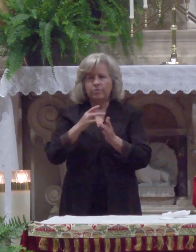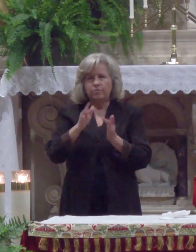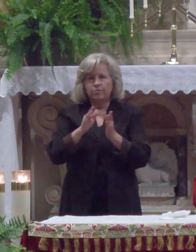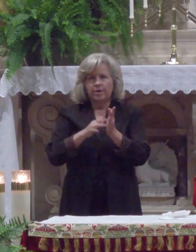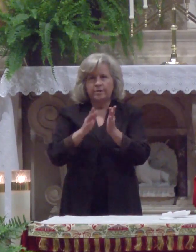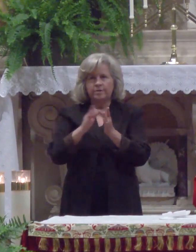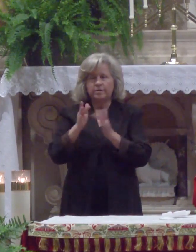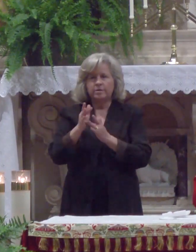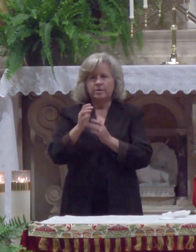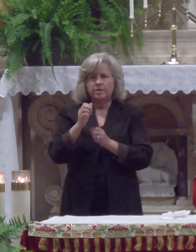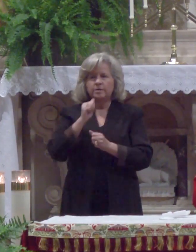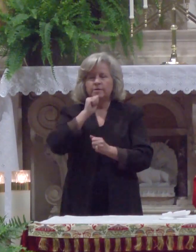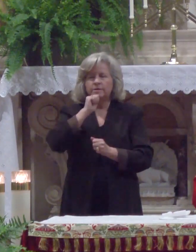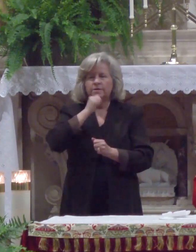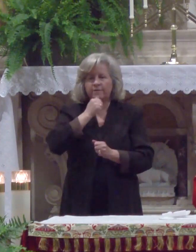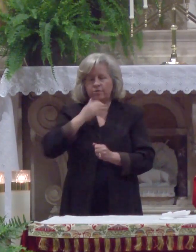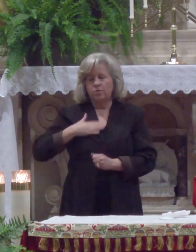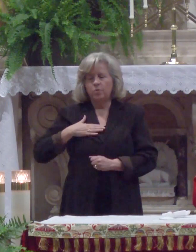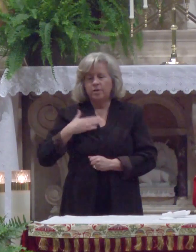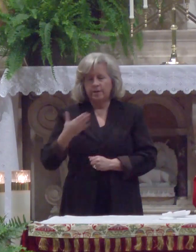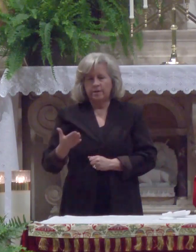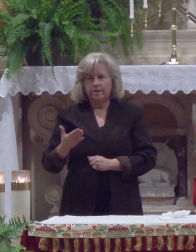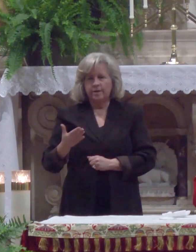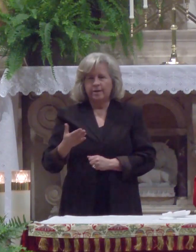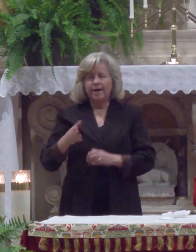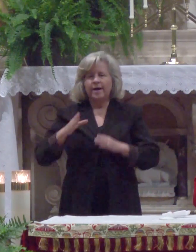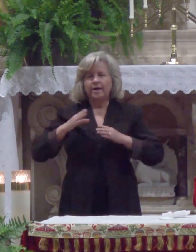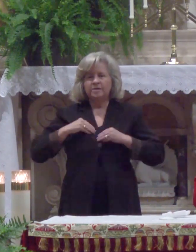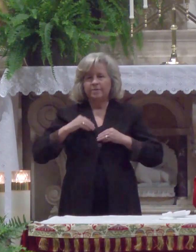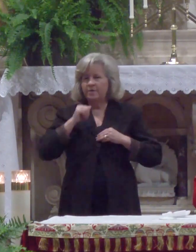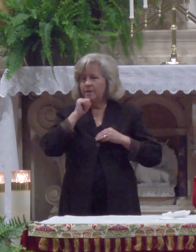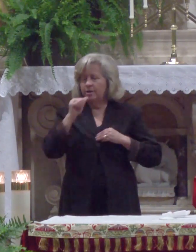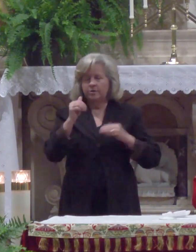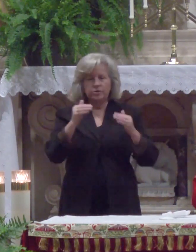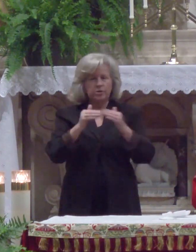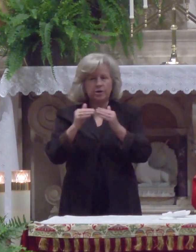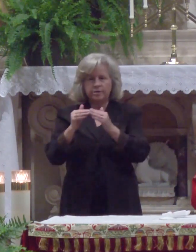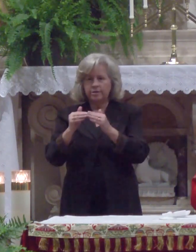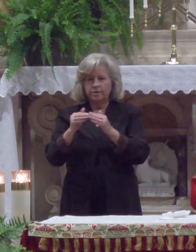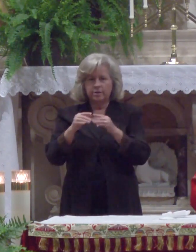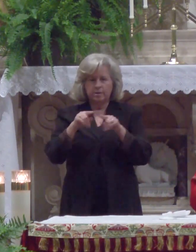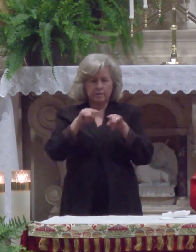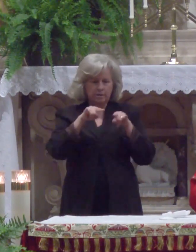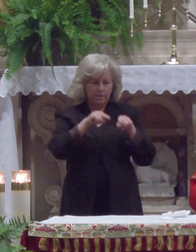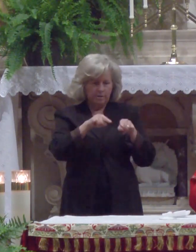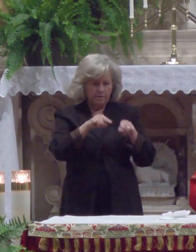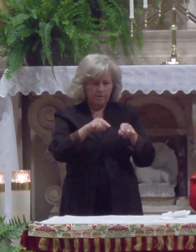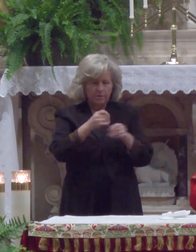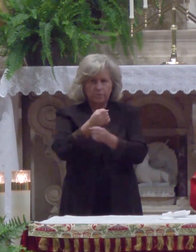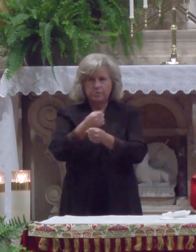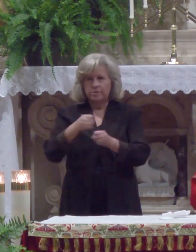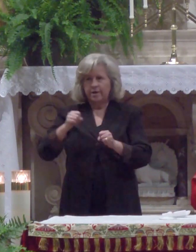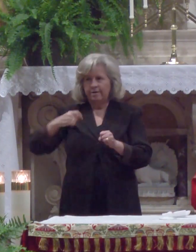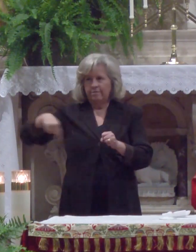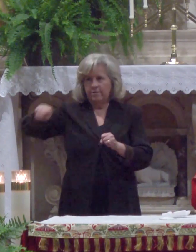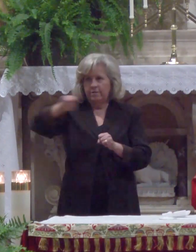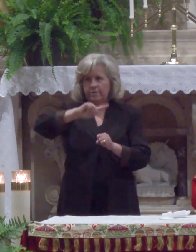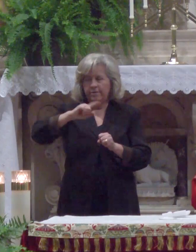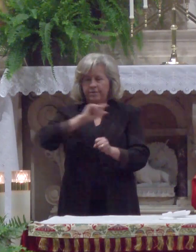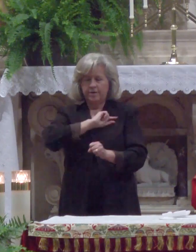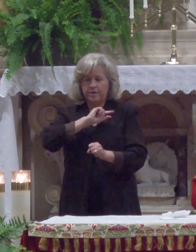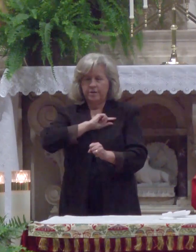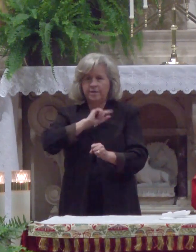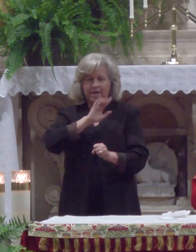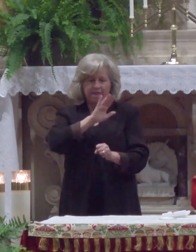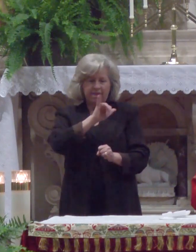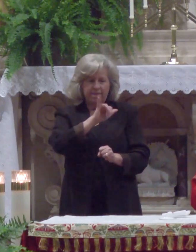for sinners and accepted unjust condemnation to save the guilty. His death has